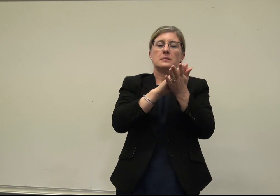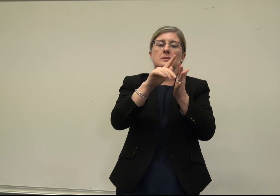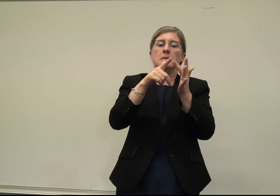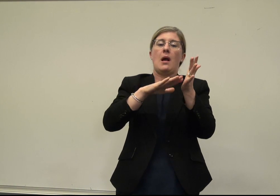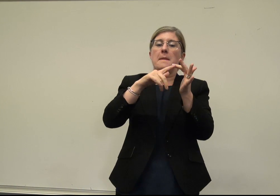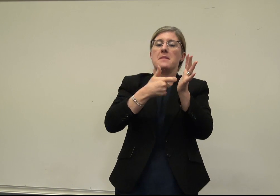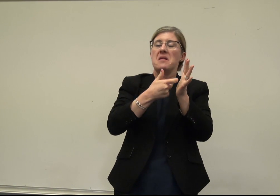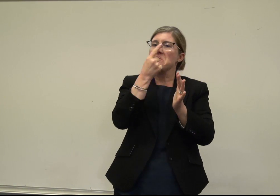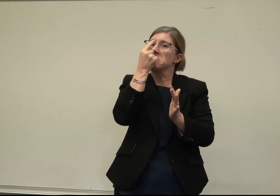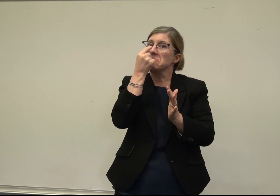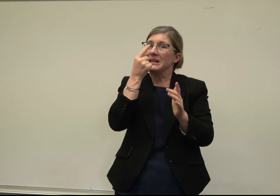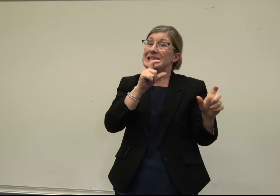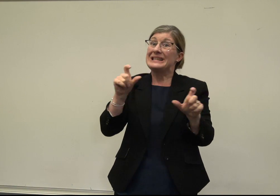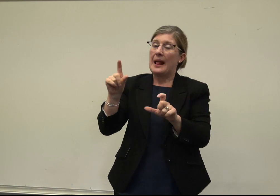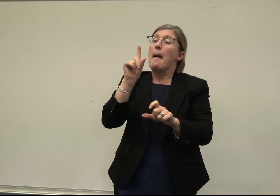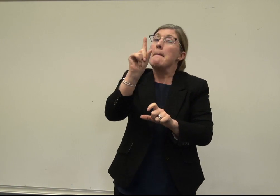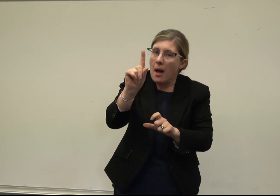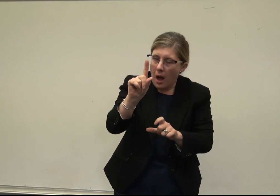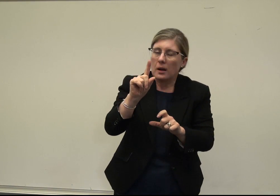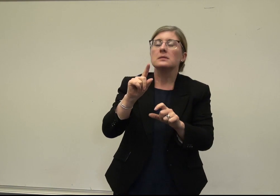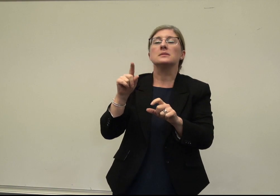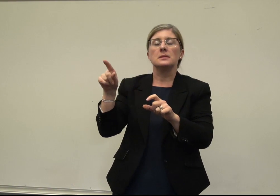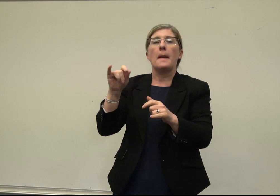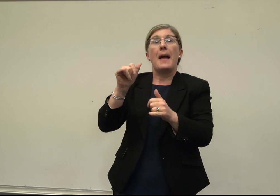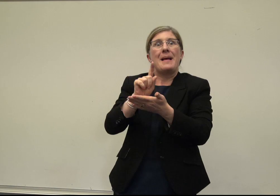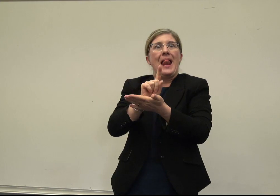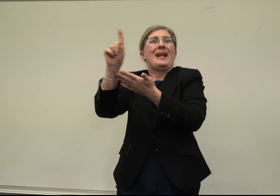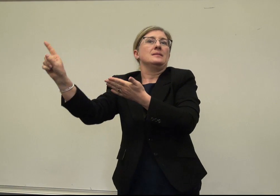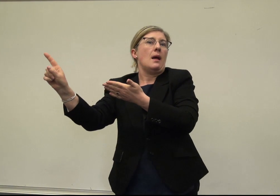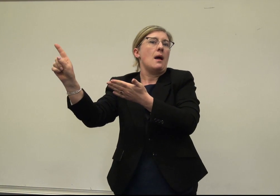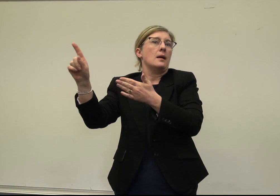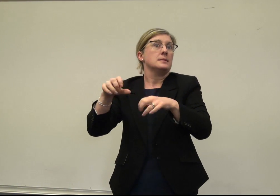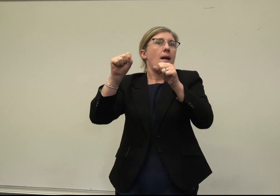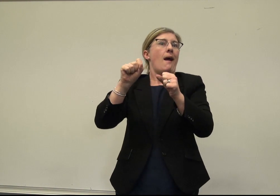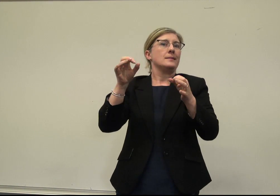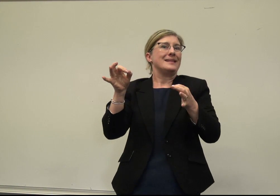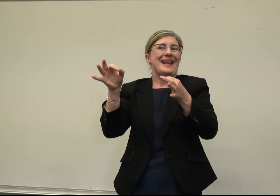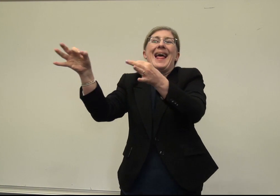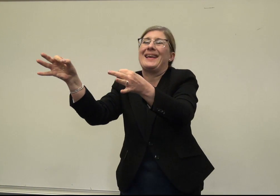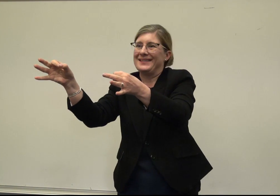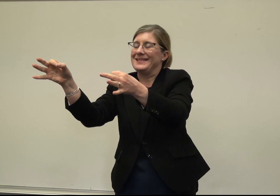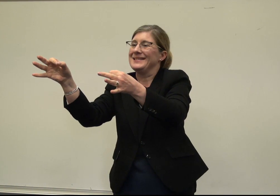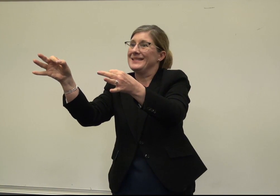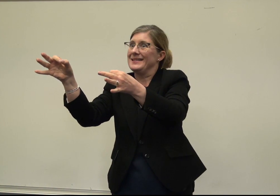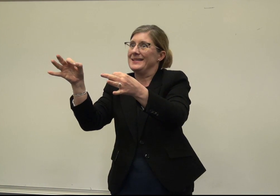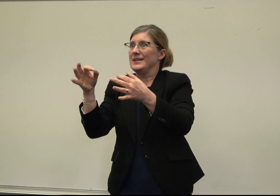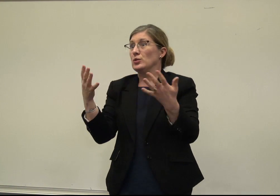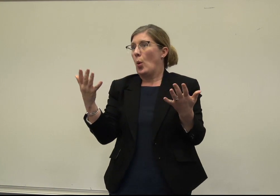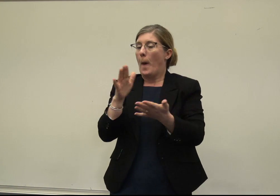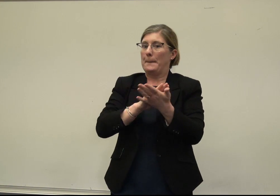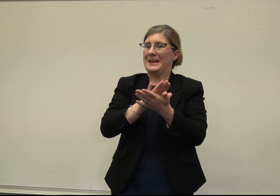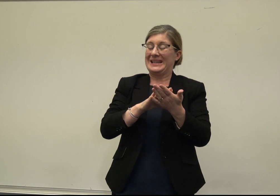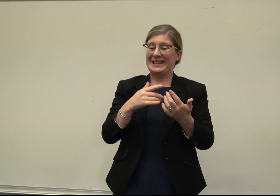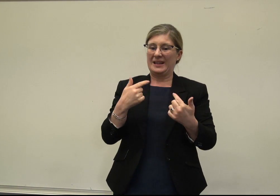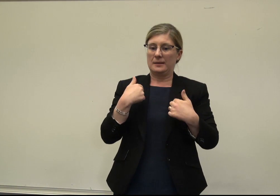first really invalidating symptoms, the symptoms that unfortunately, deprive a person of their